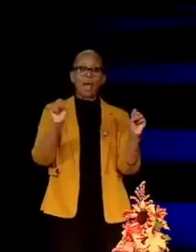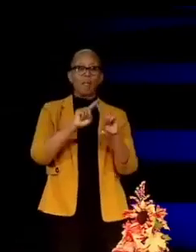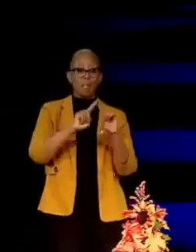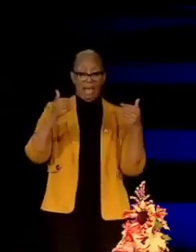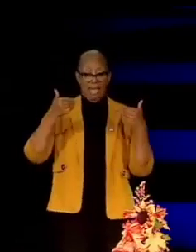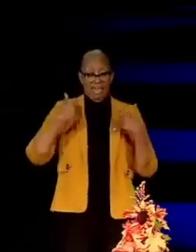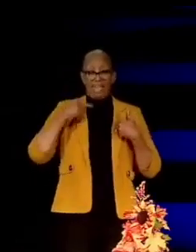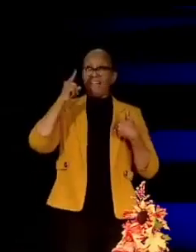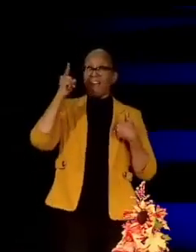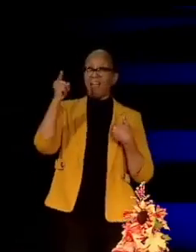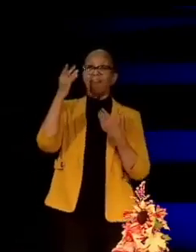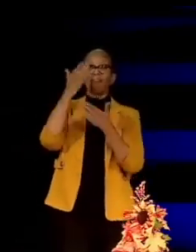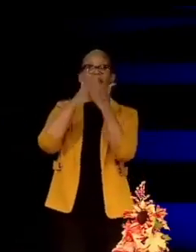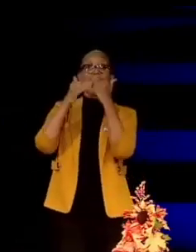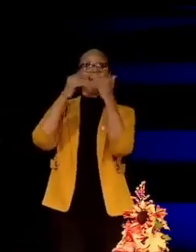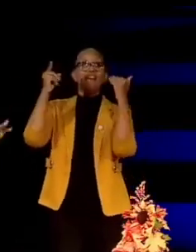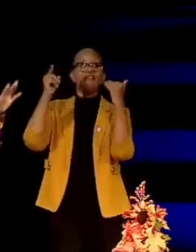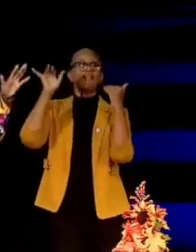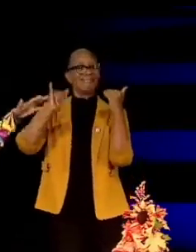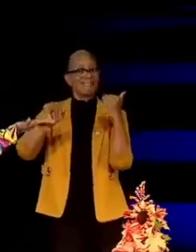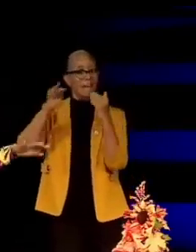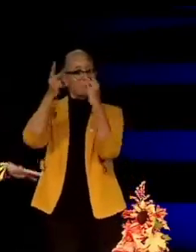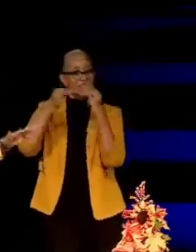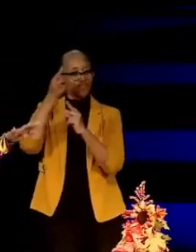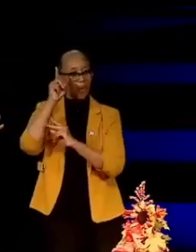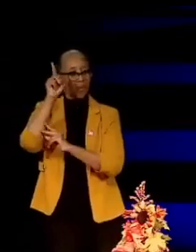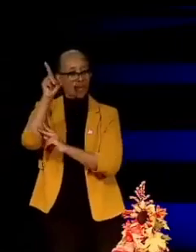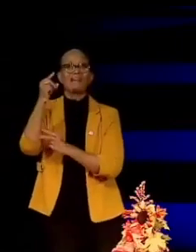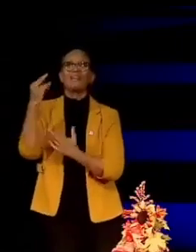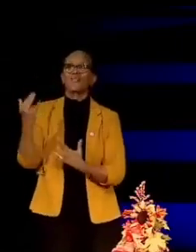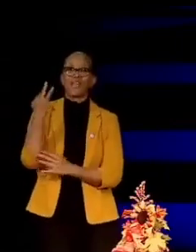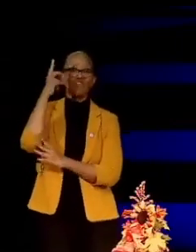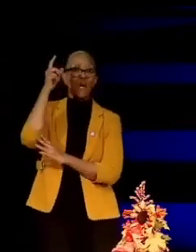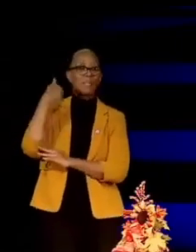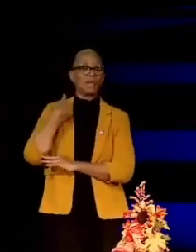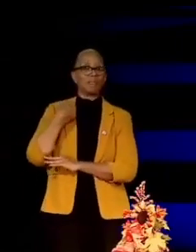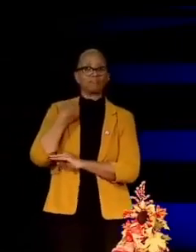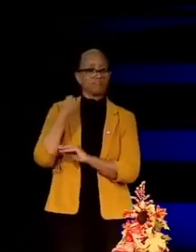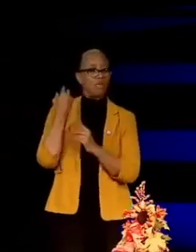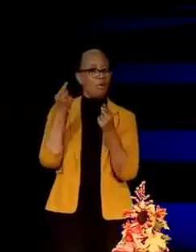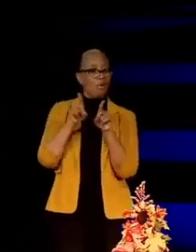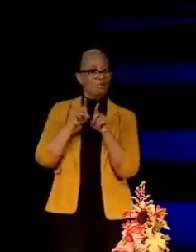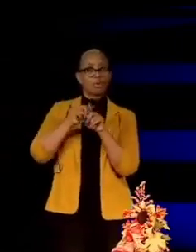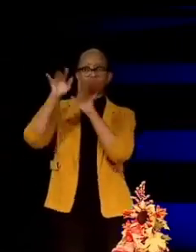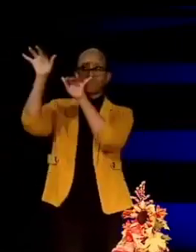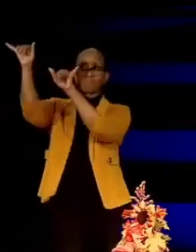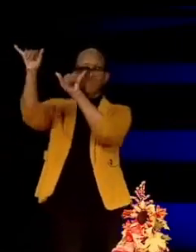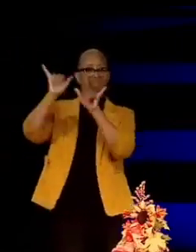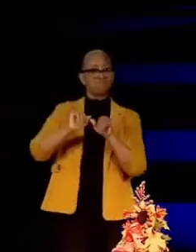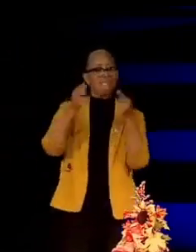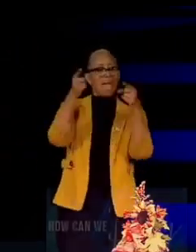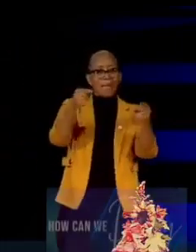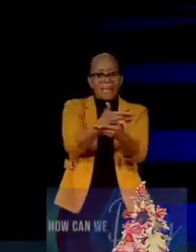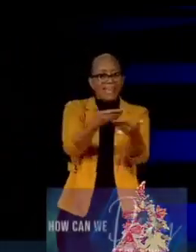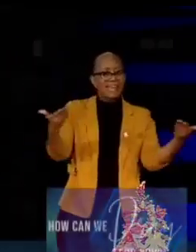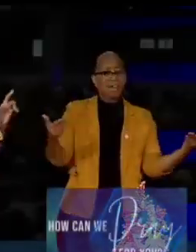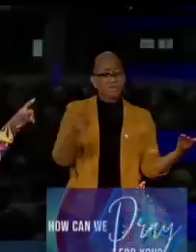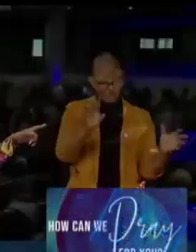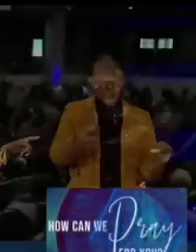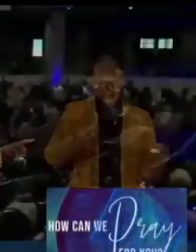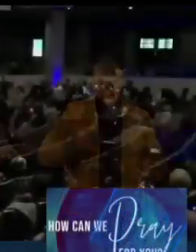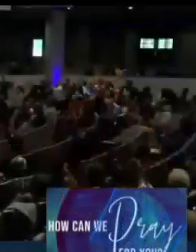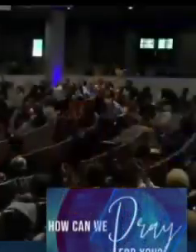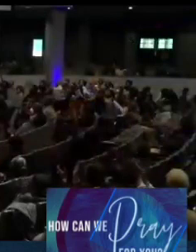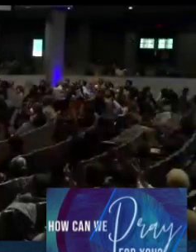we have the heaven waiting for us, but God said, I'll give you heaven right here on earth. Clap your hands and praise him. How many know you can live the